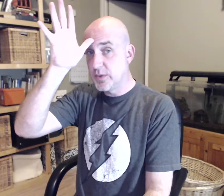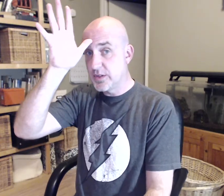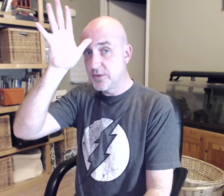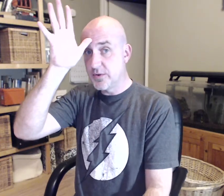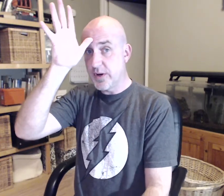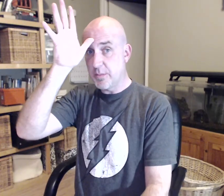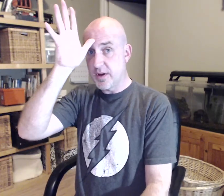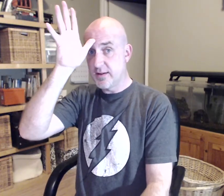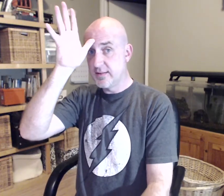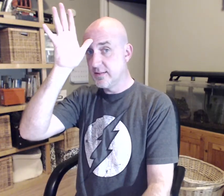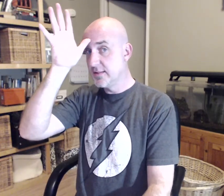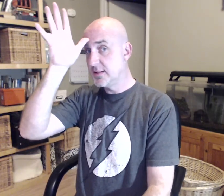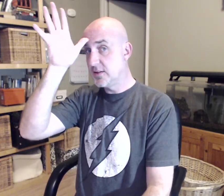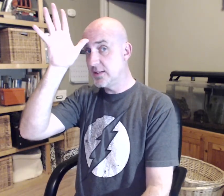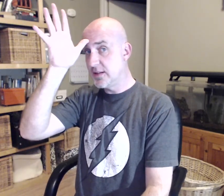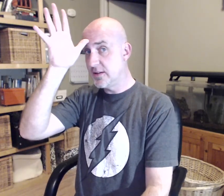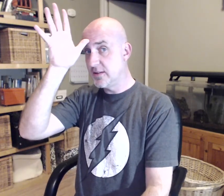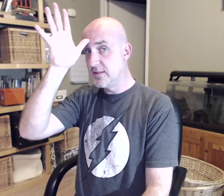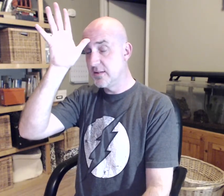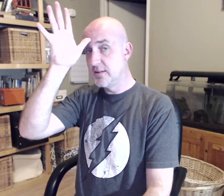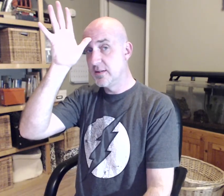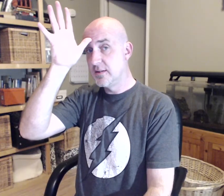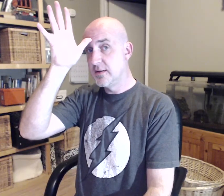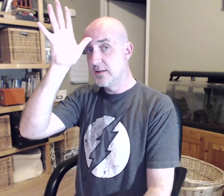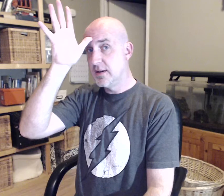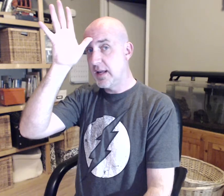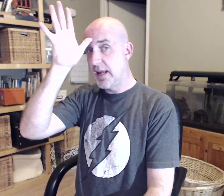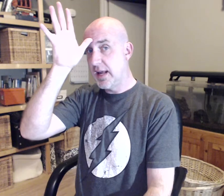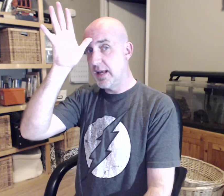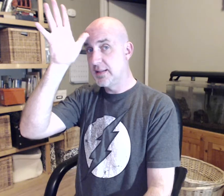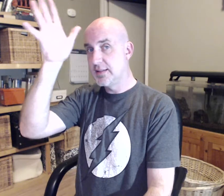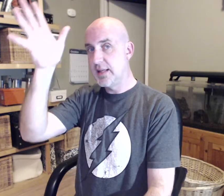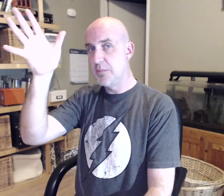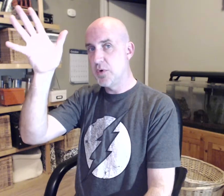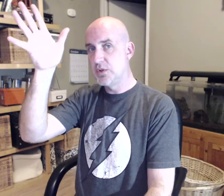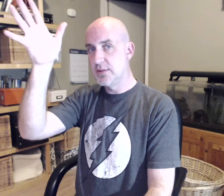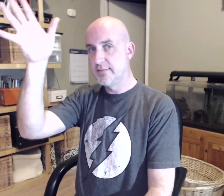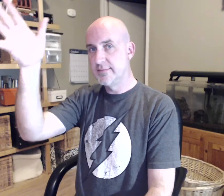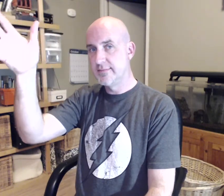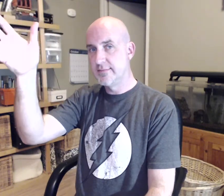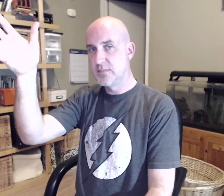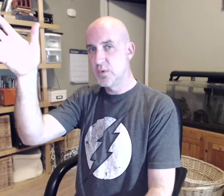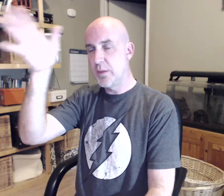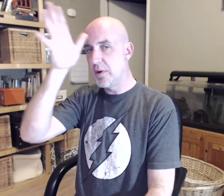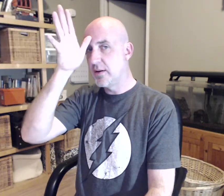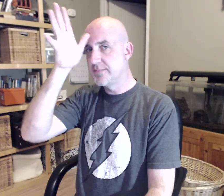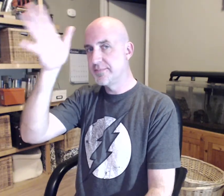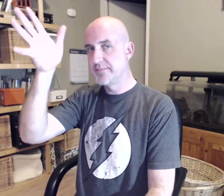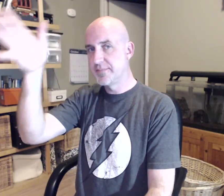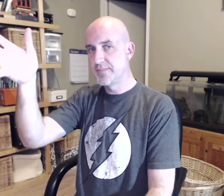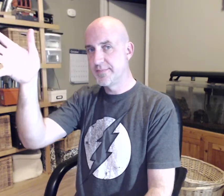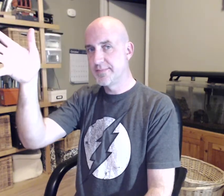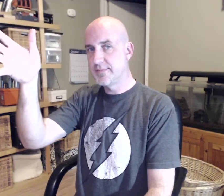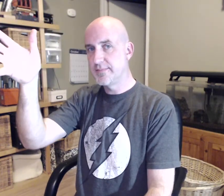going to do for grandpa. It starts here, and same motion. Grandpa.